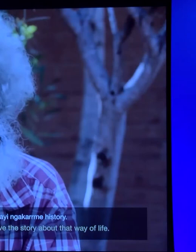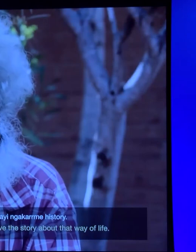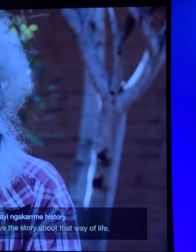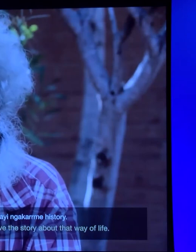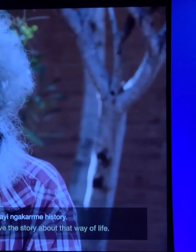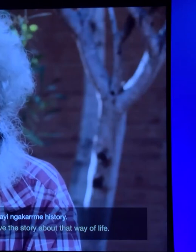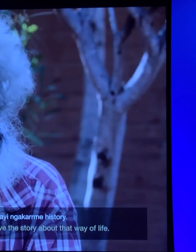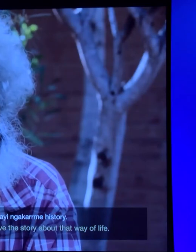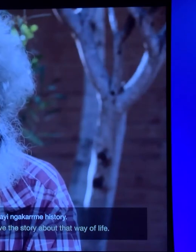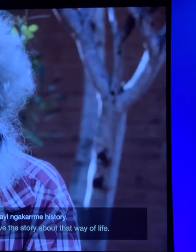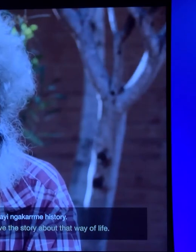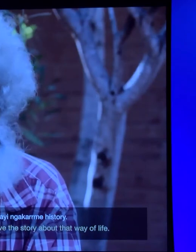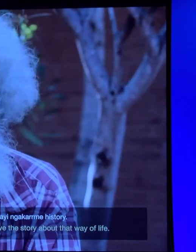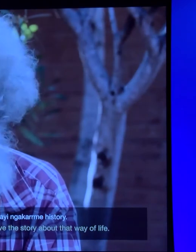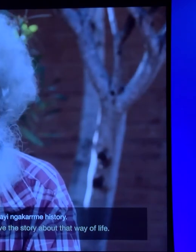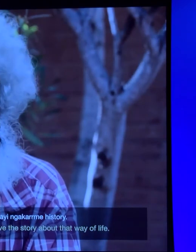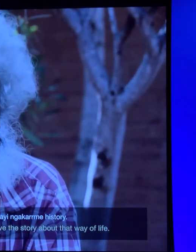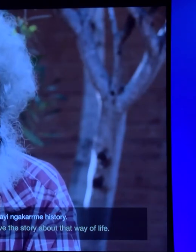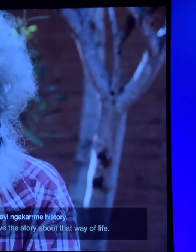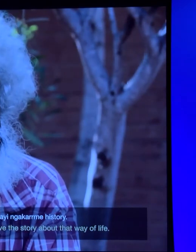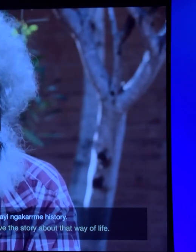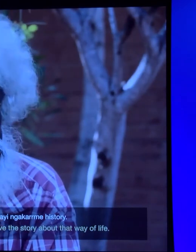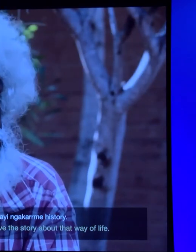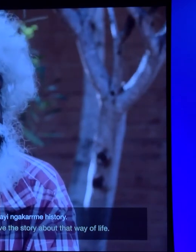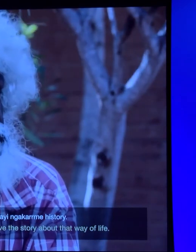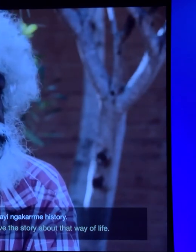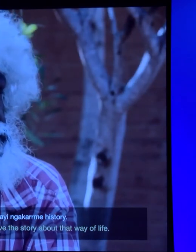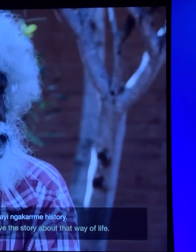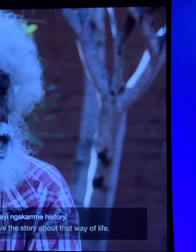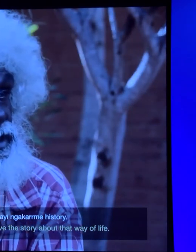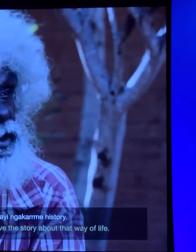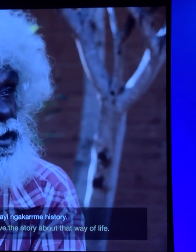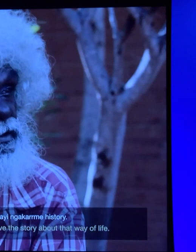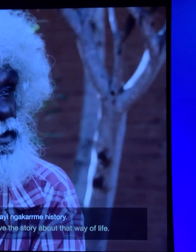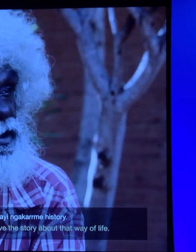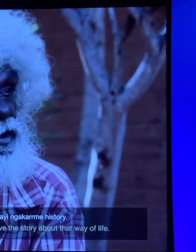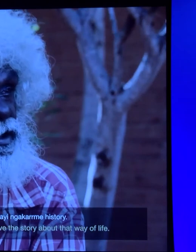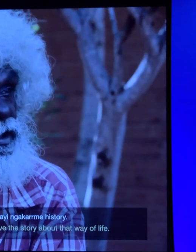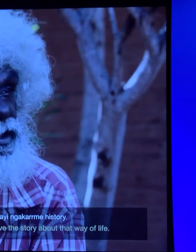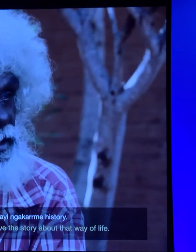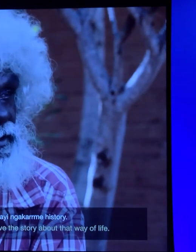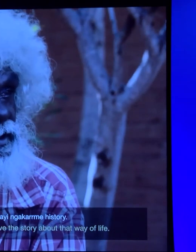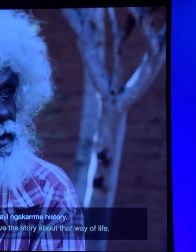Woodman Iskri. Woodman Iskri, but I ngagar me Iskri. Now,